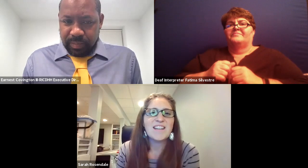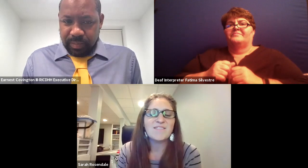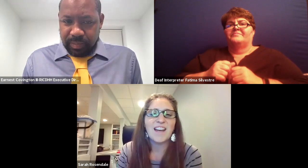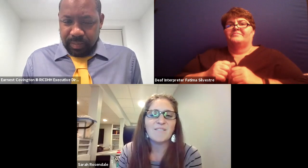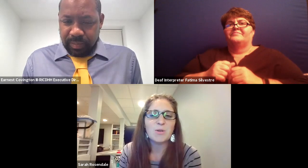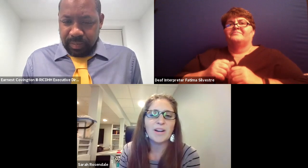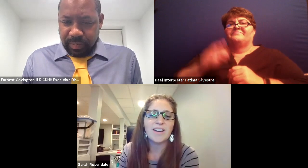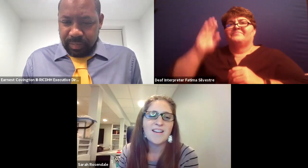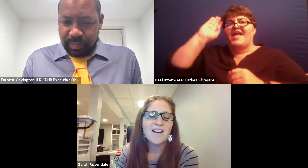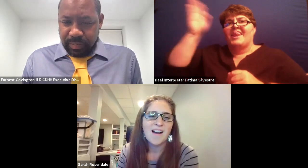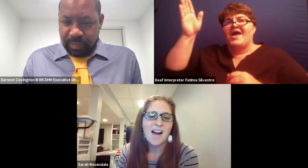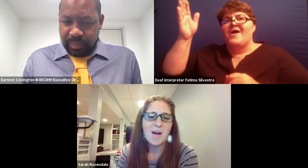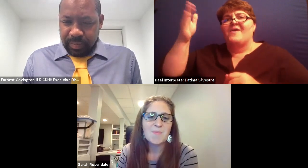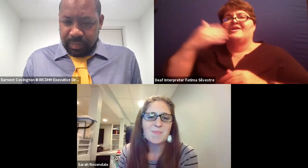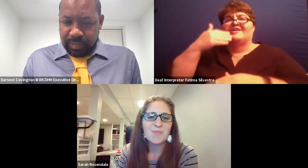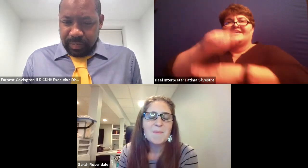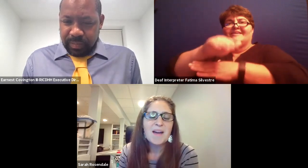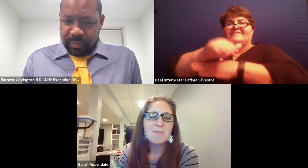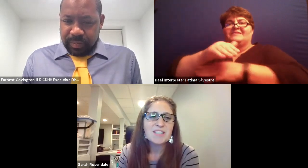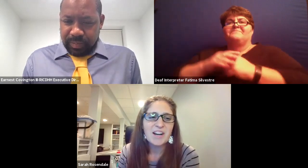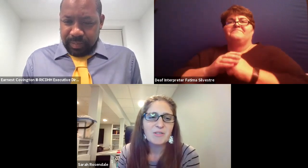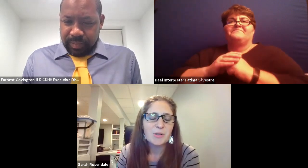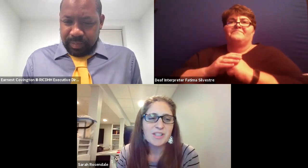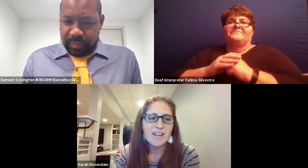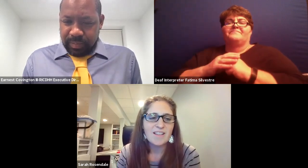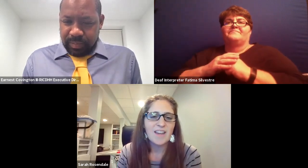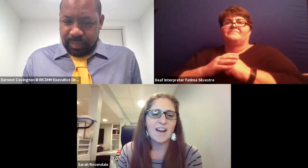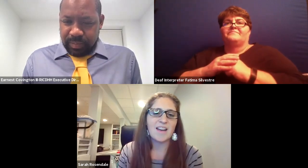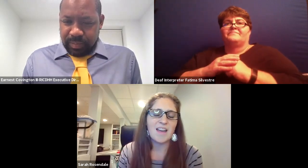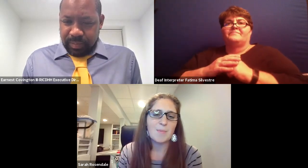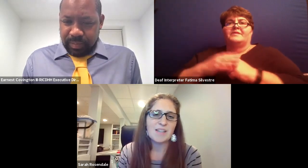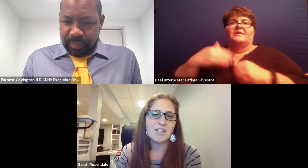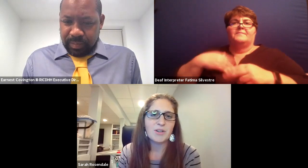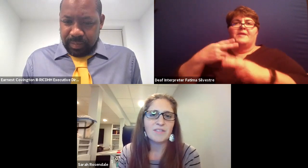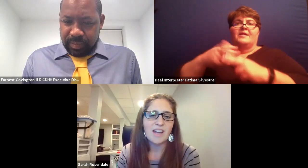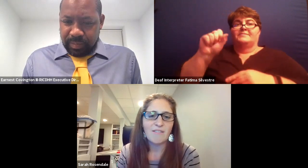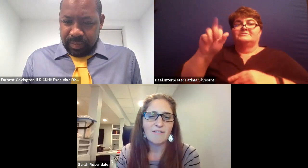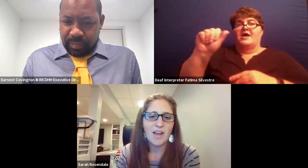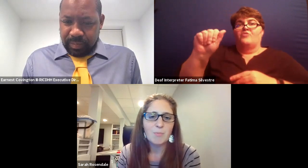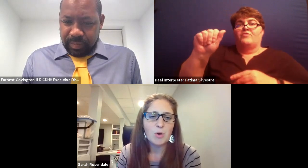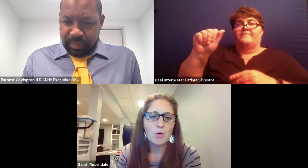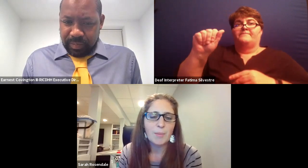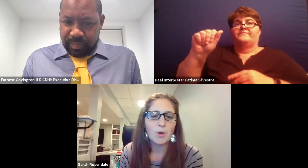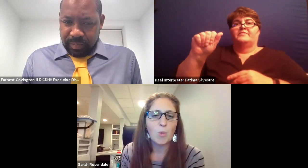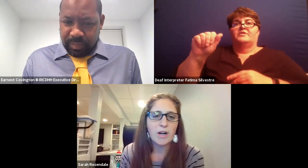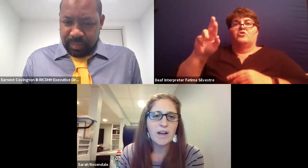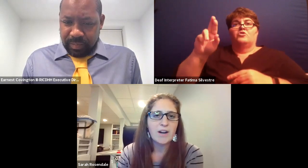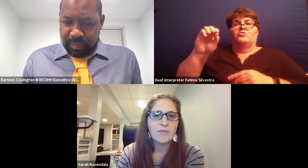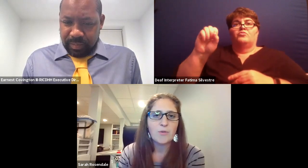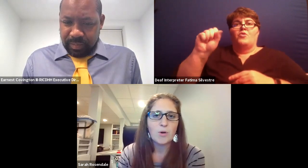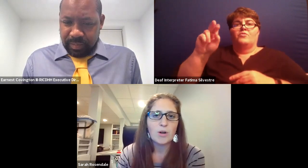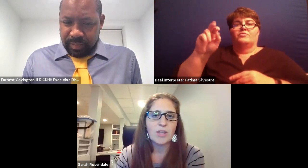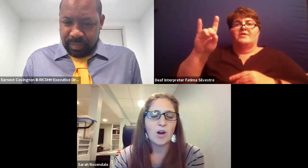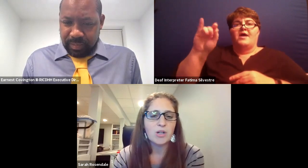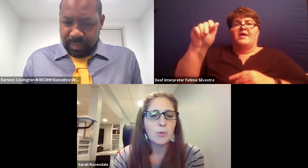Hi, good evening, everyone. My name is Sarah Rosendale, and I am a teacher of the deaf and program